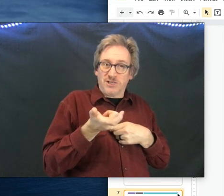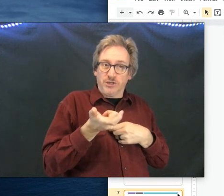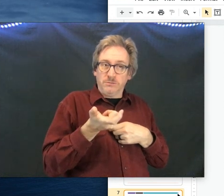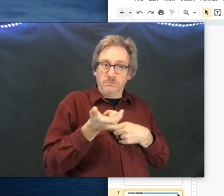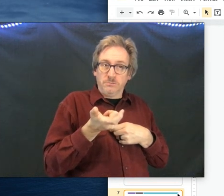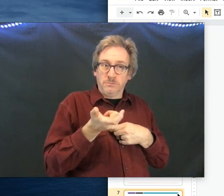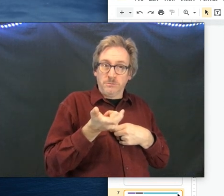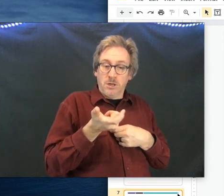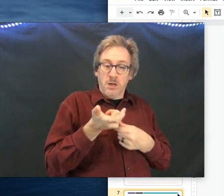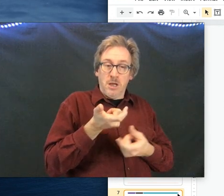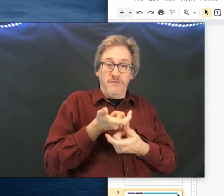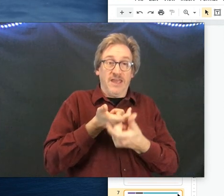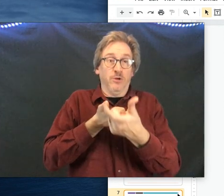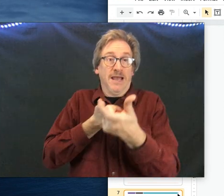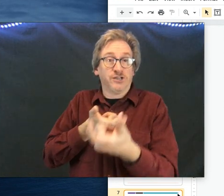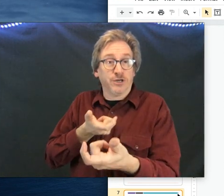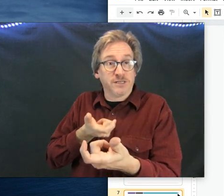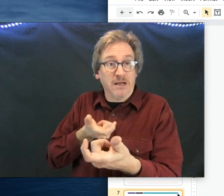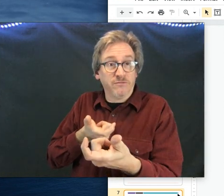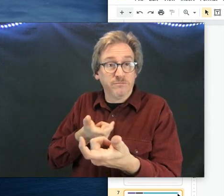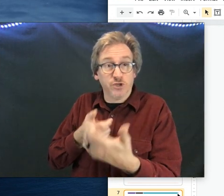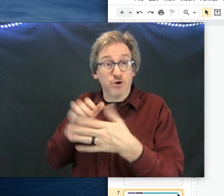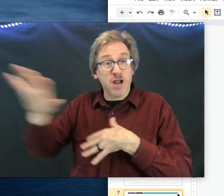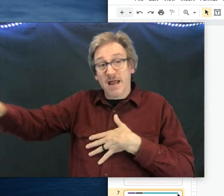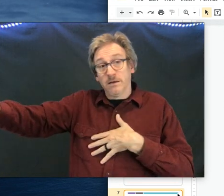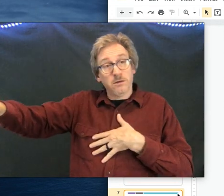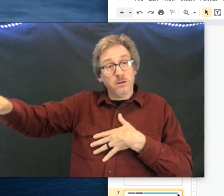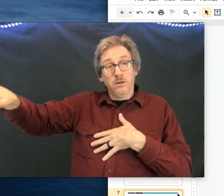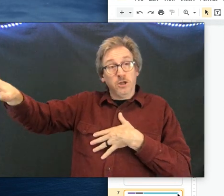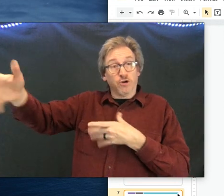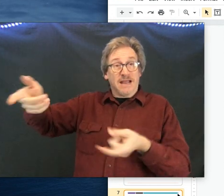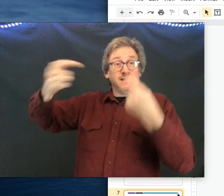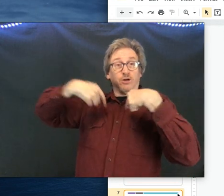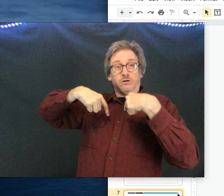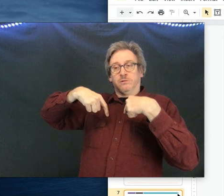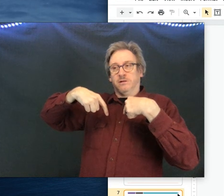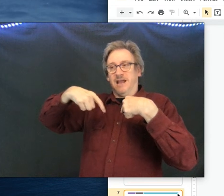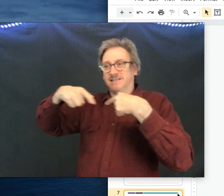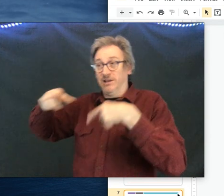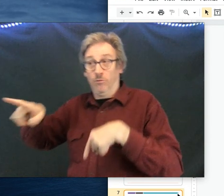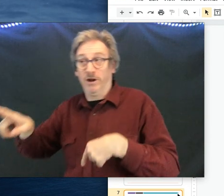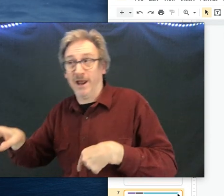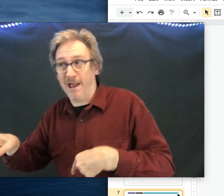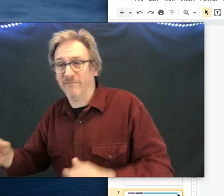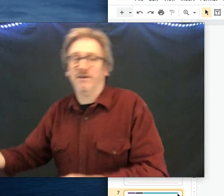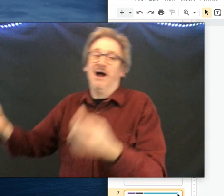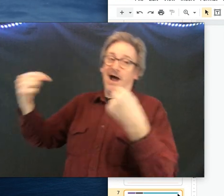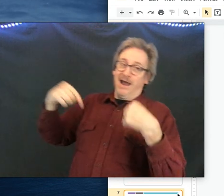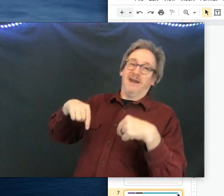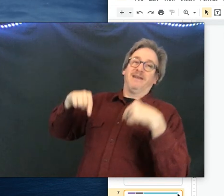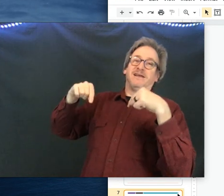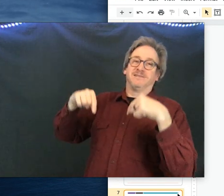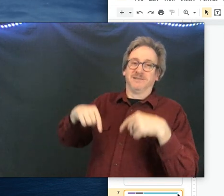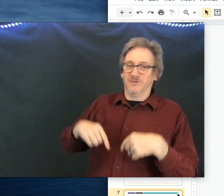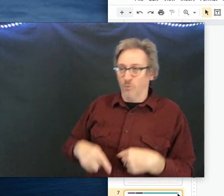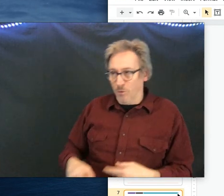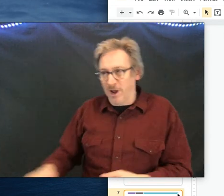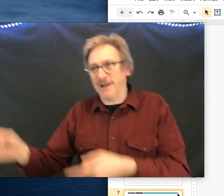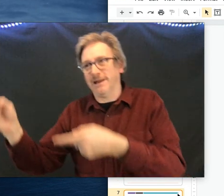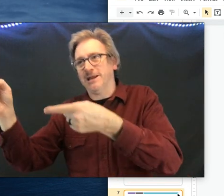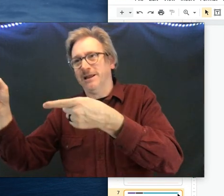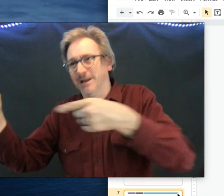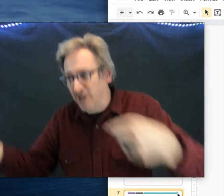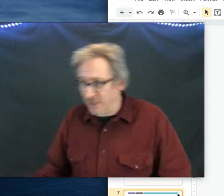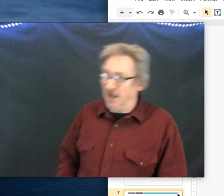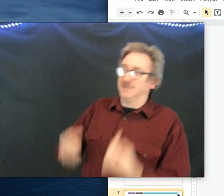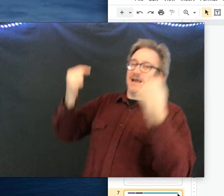WH question that you answer yourself. So you're asking, what did I have? I had this. Why